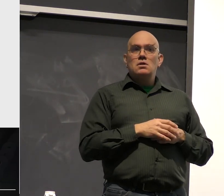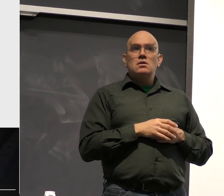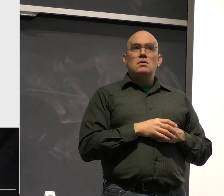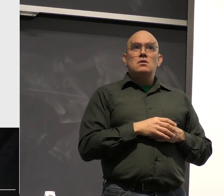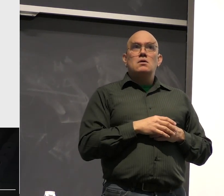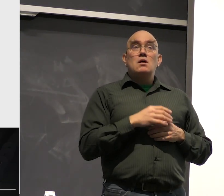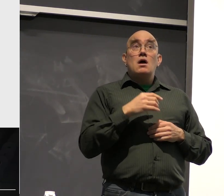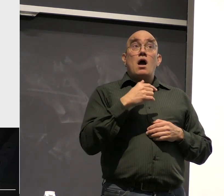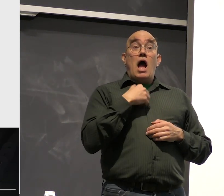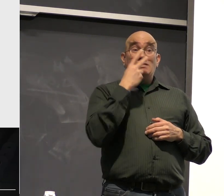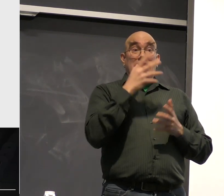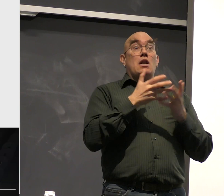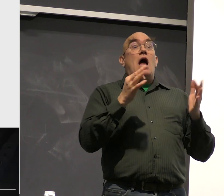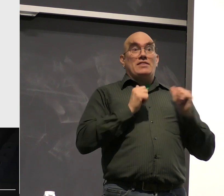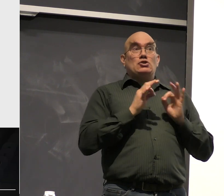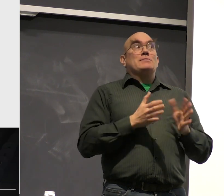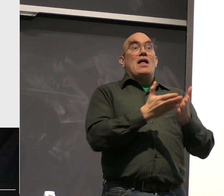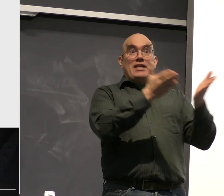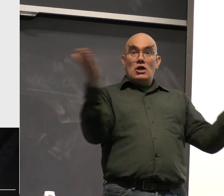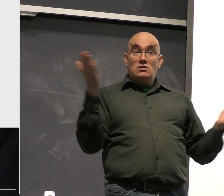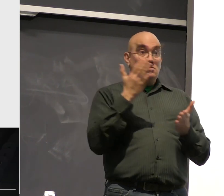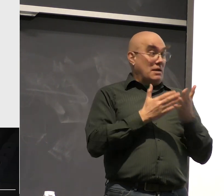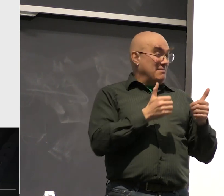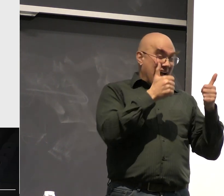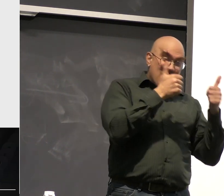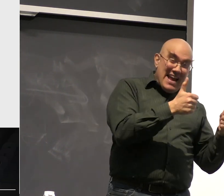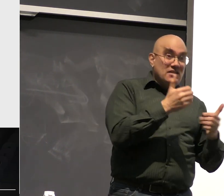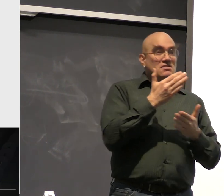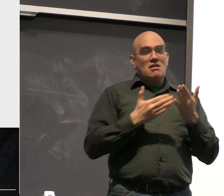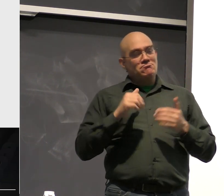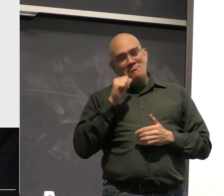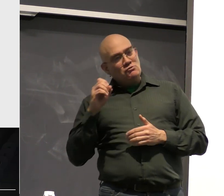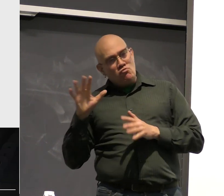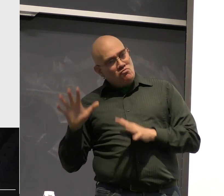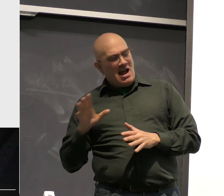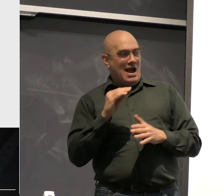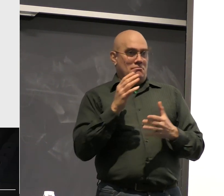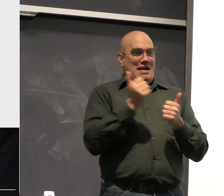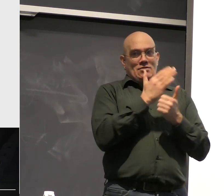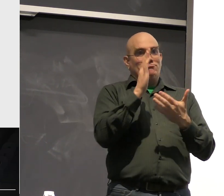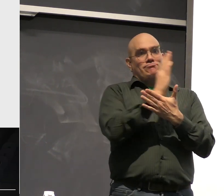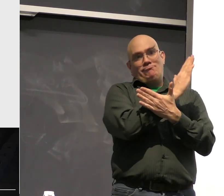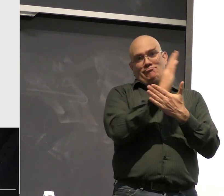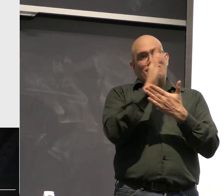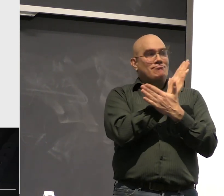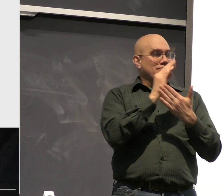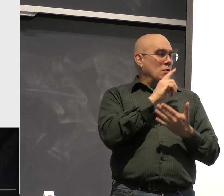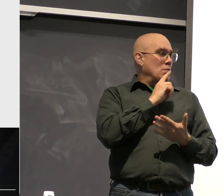wrong, and that's what I think about it. So I've seen a lot of interpreted theater out there. Some of it is excellent, and some of it is not so great. And most of